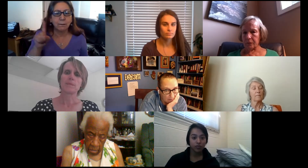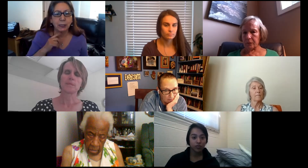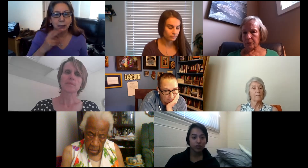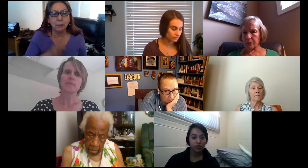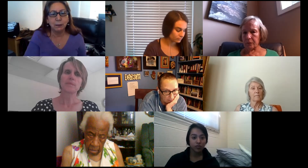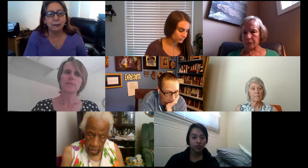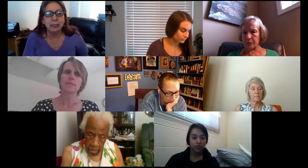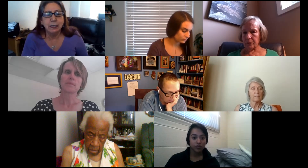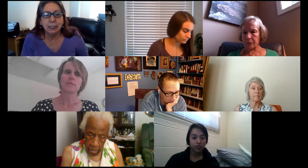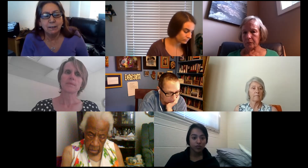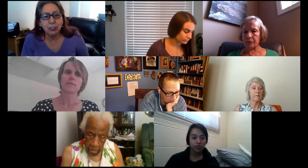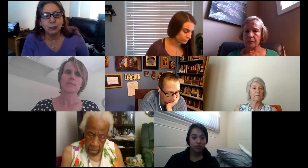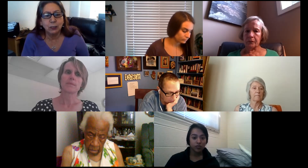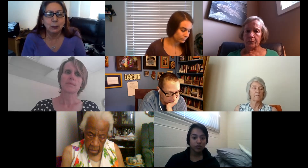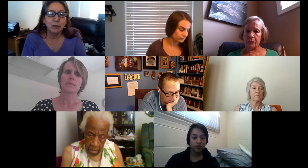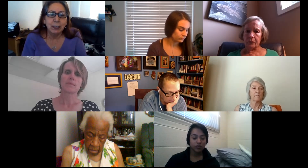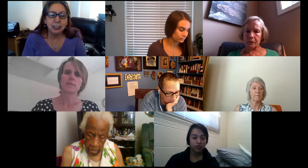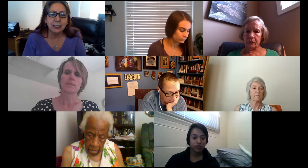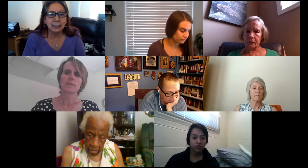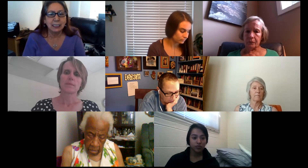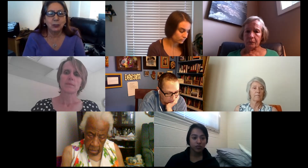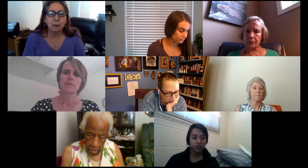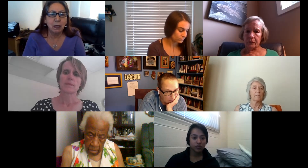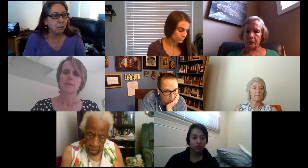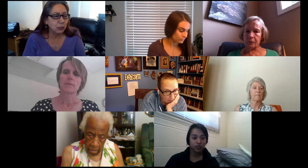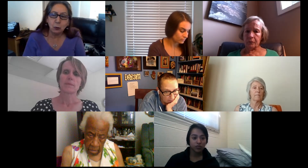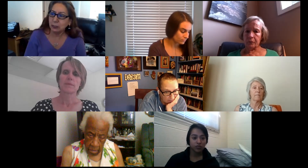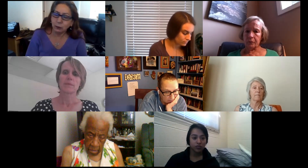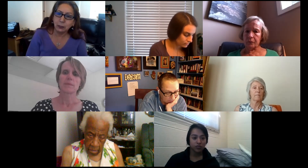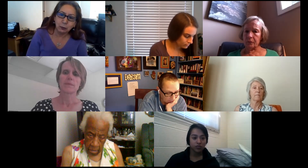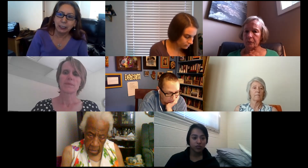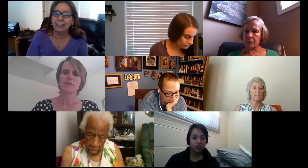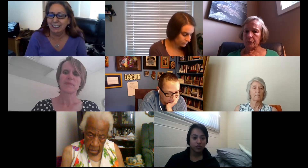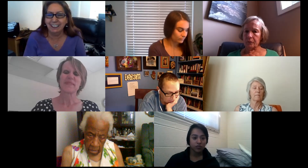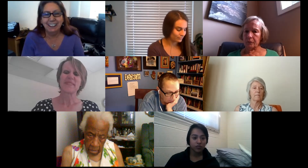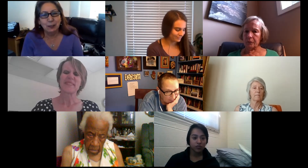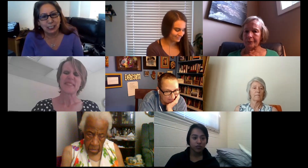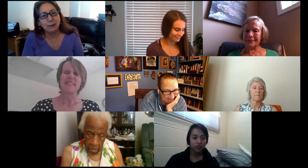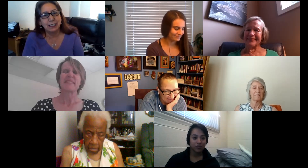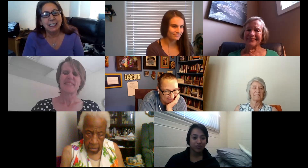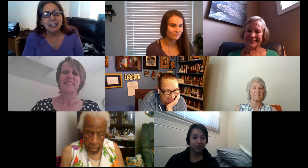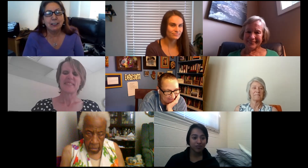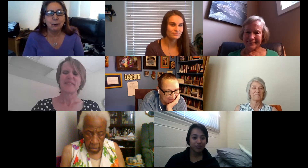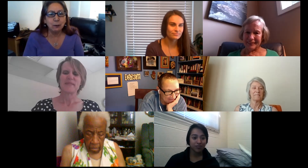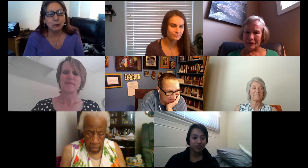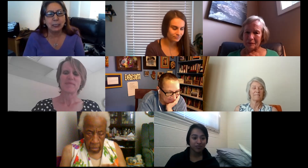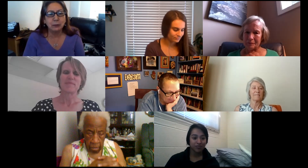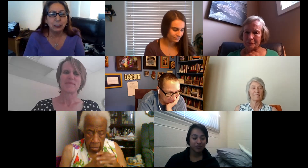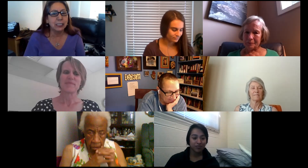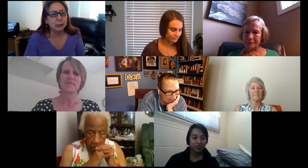blind individuals. So she says that story. Mom was always very strict, which I was. And our rules was, we are not